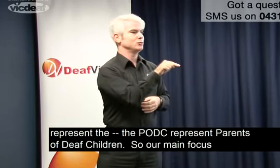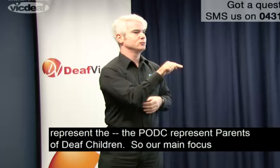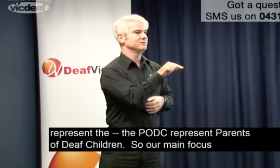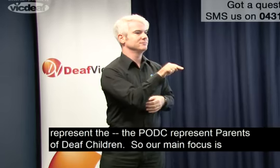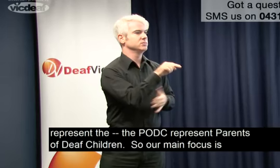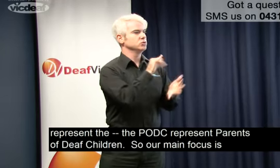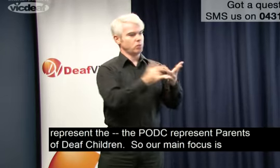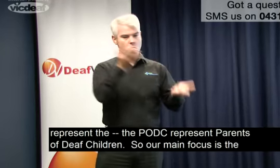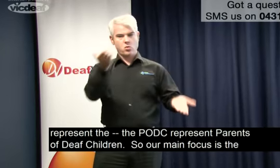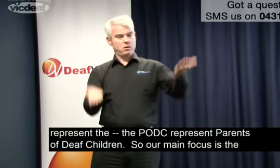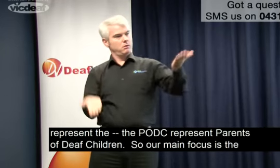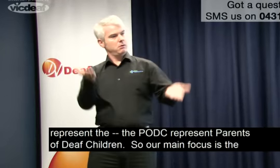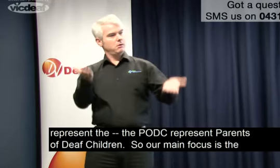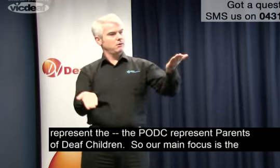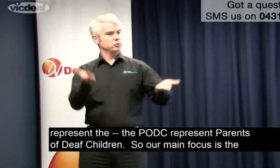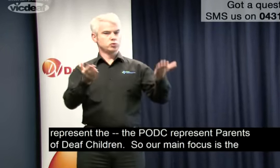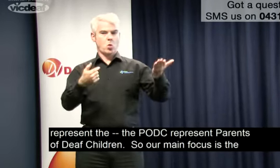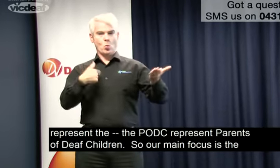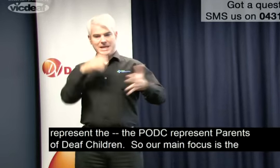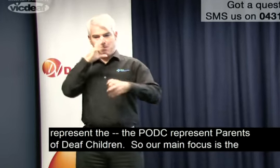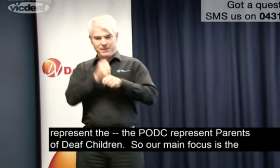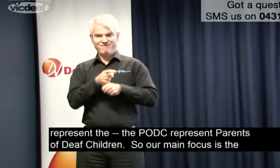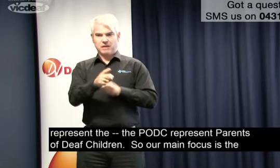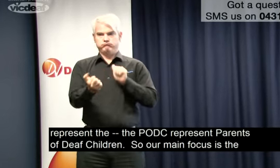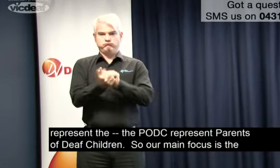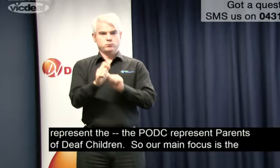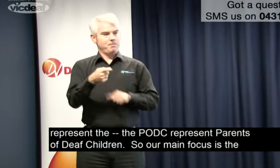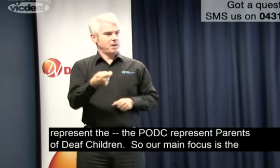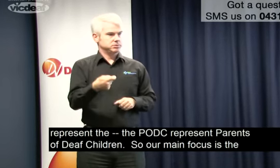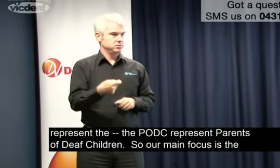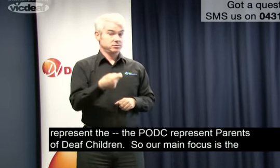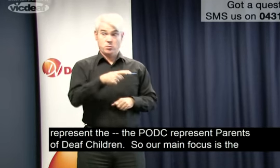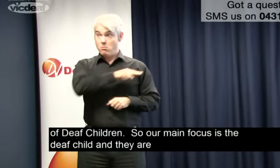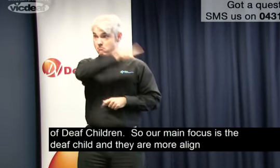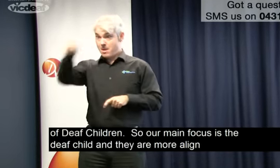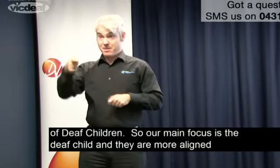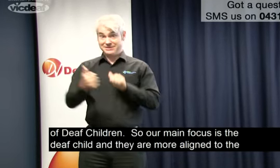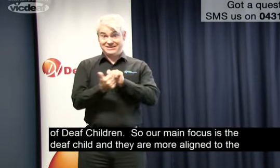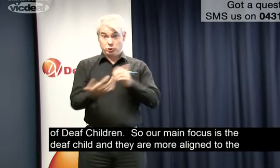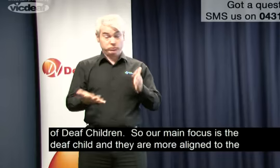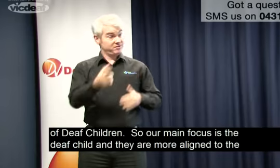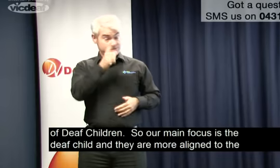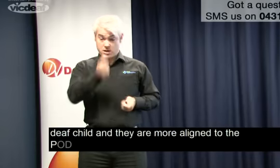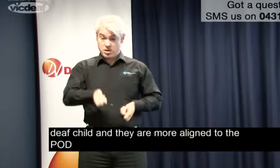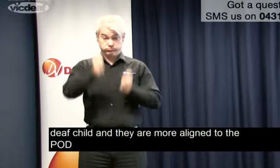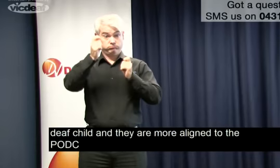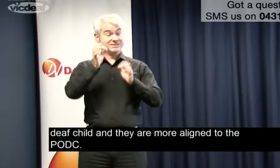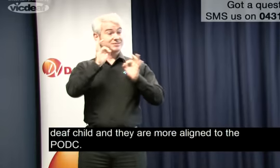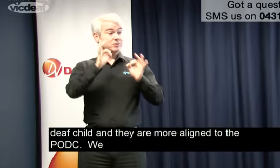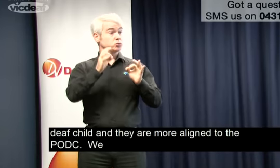and they're more aligned to the PODC. So we do believe that that's a collaborative approach, and if members don't agree with me,